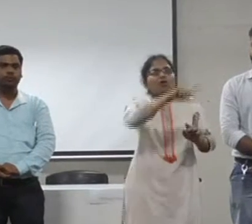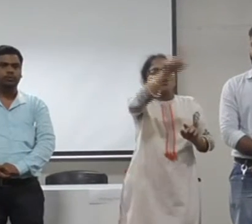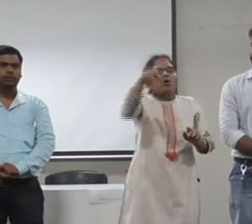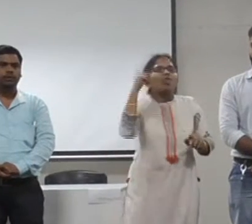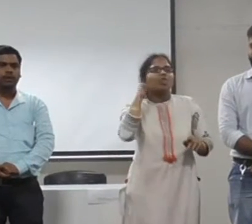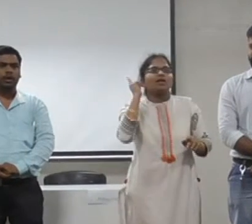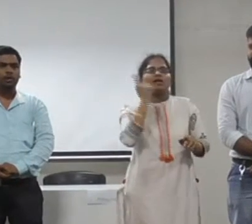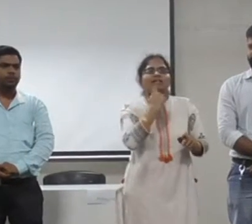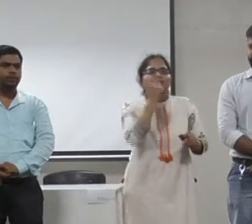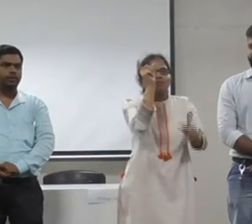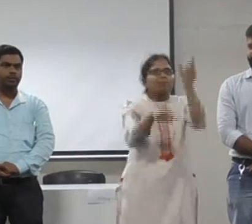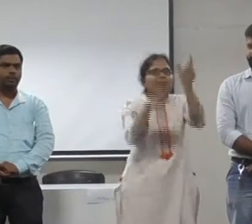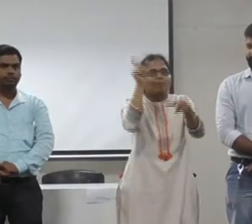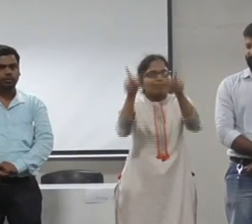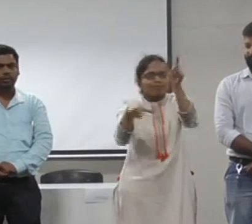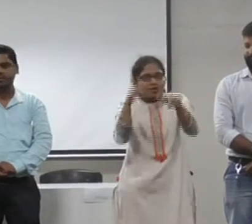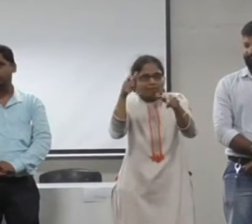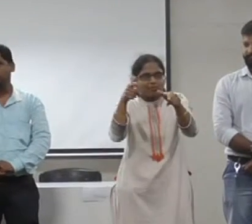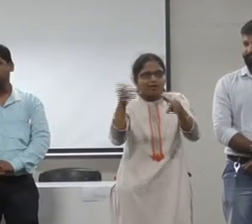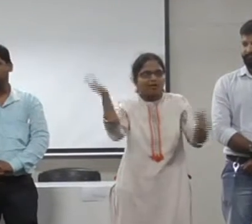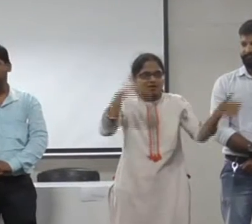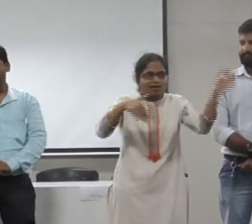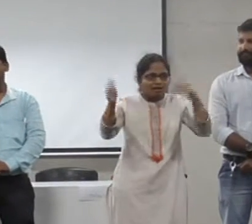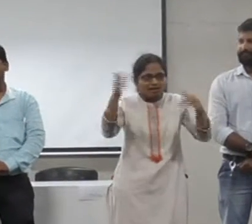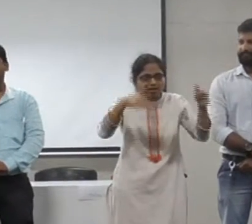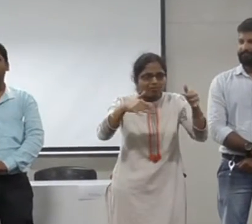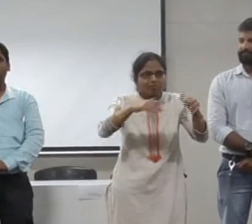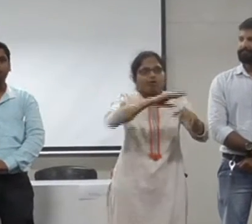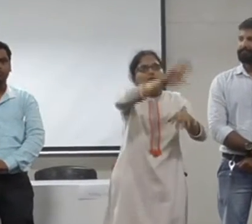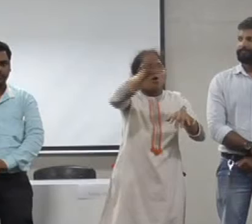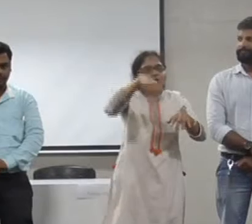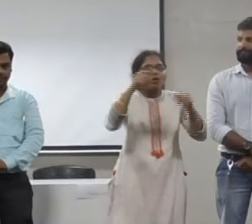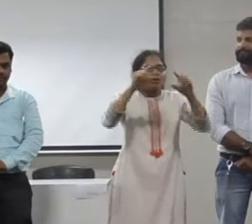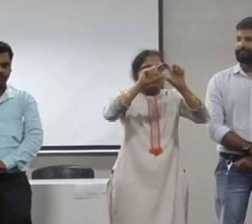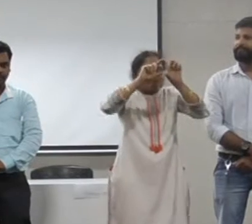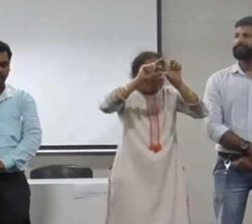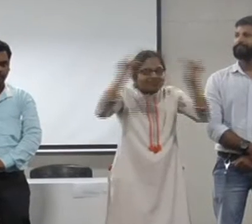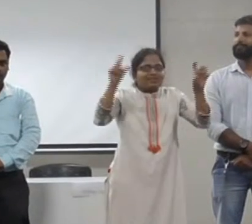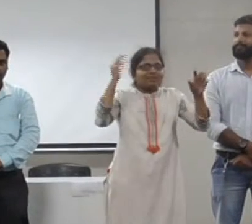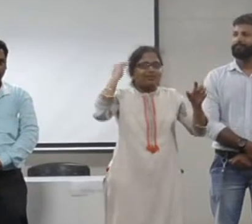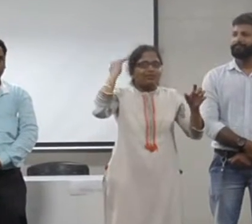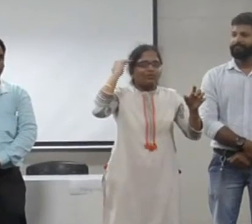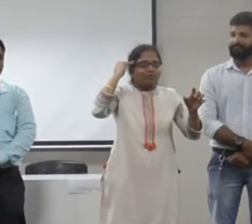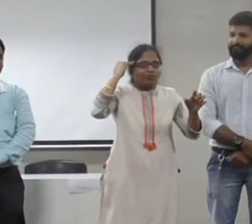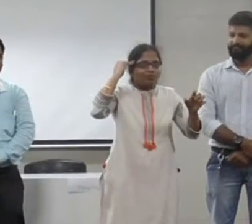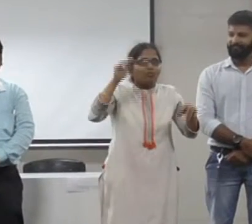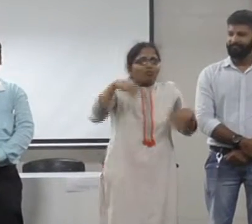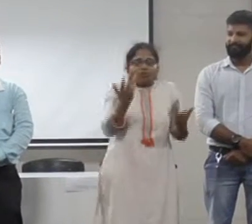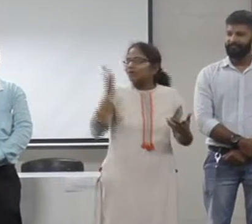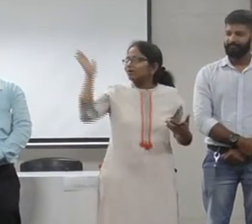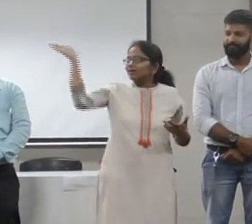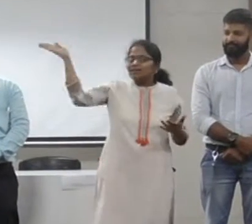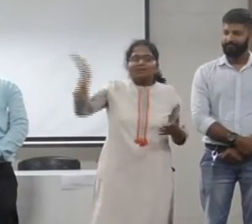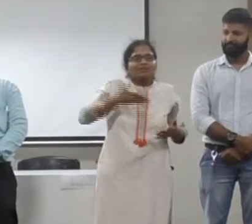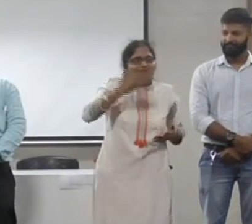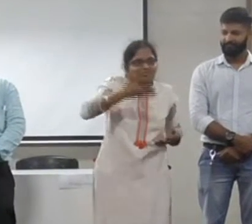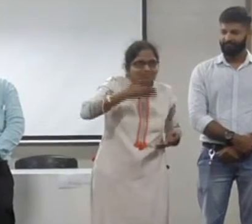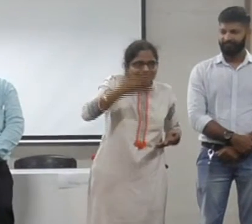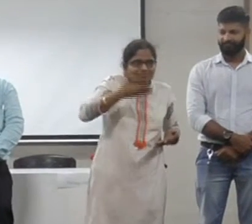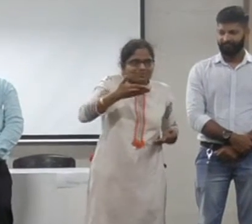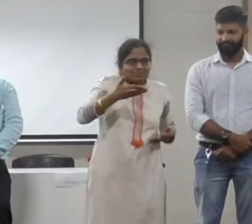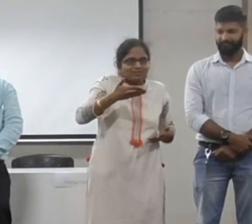you. I hope that all of you understood the voting process. I would like to thank our